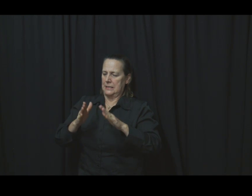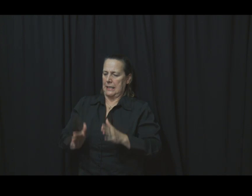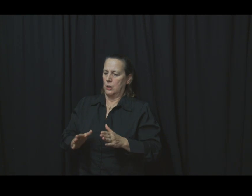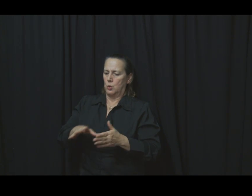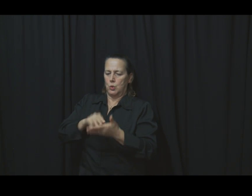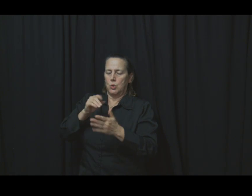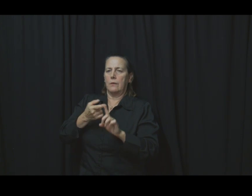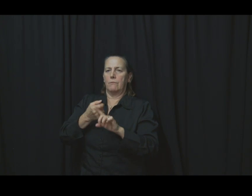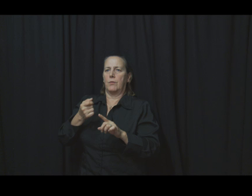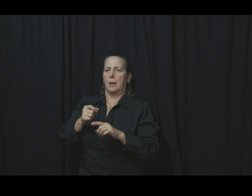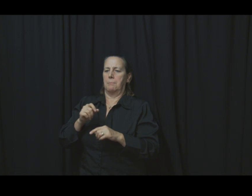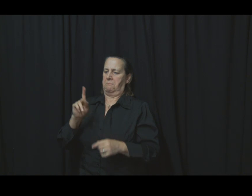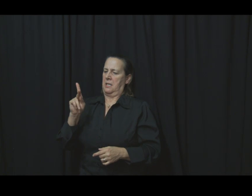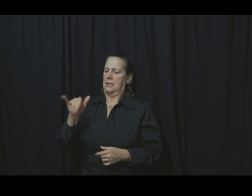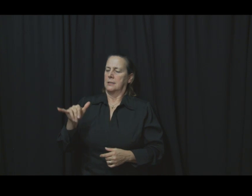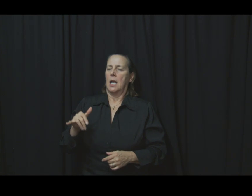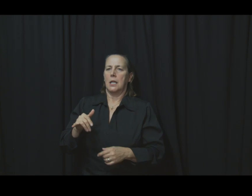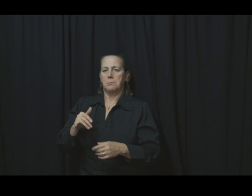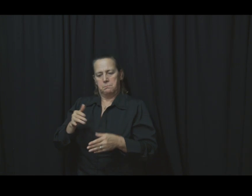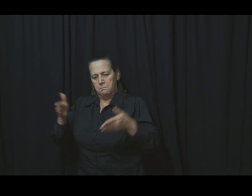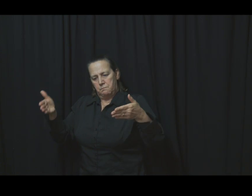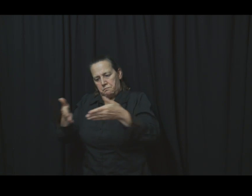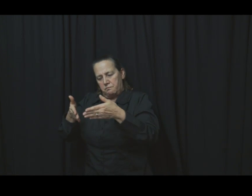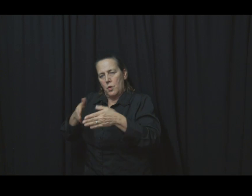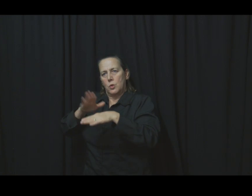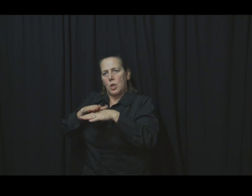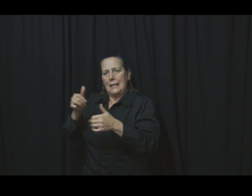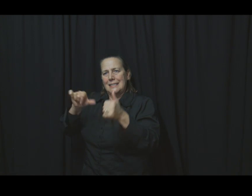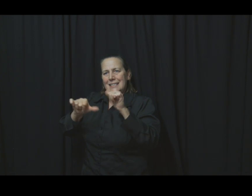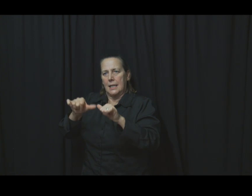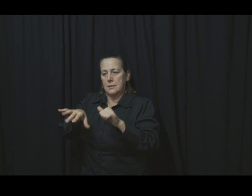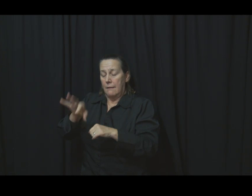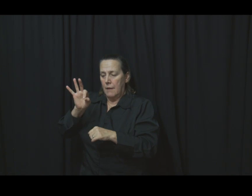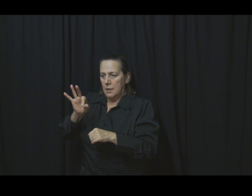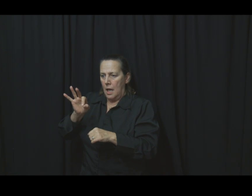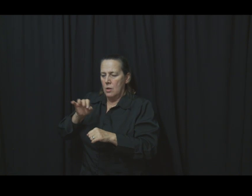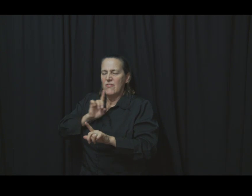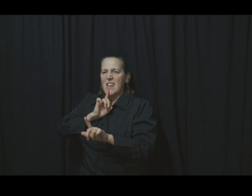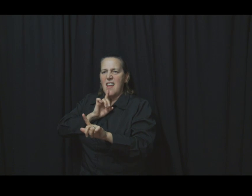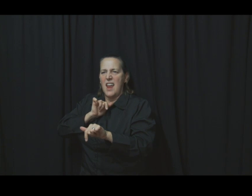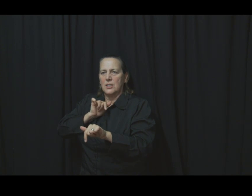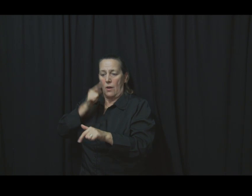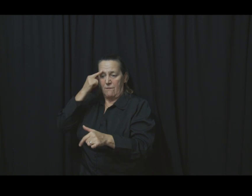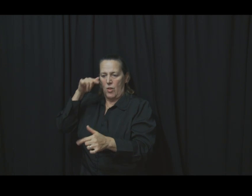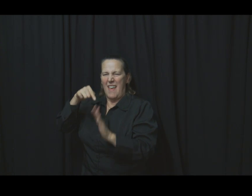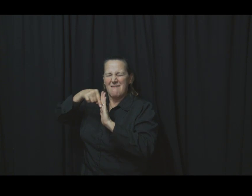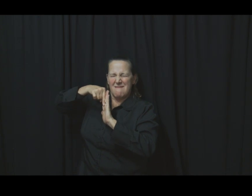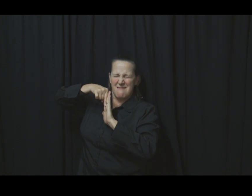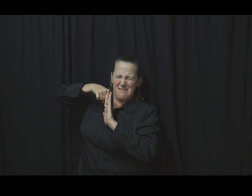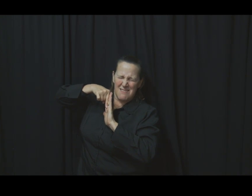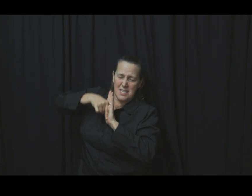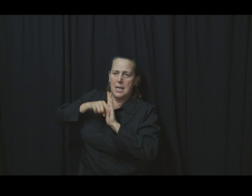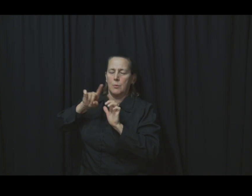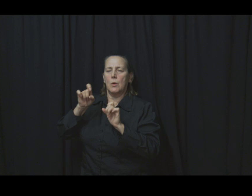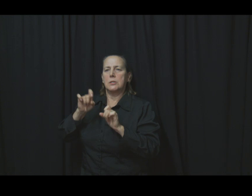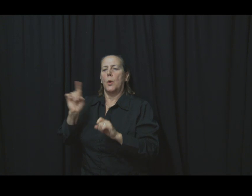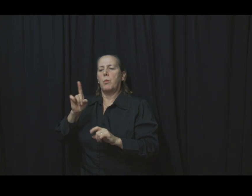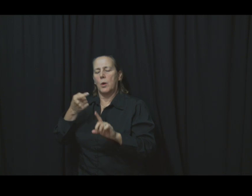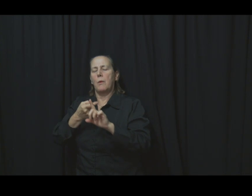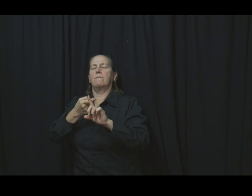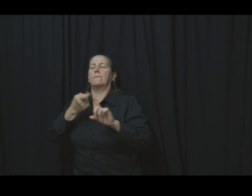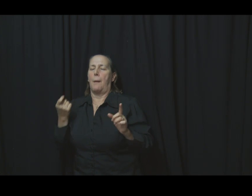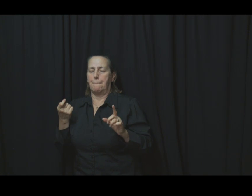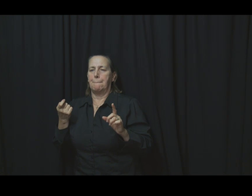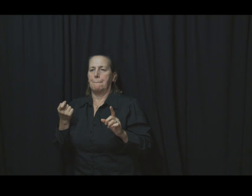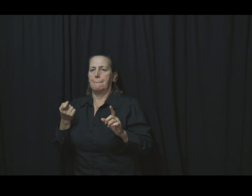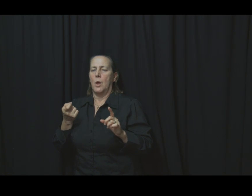Kentucky pursues a career in science and finds out the answer to that deep question. Where did we come from?